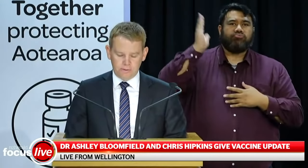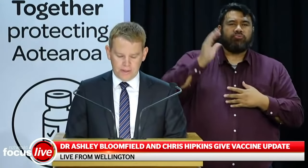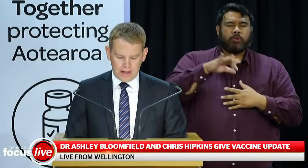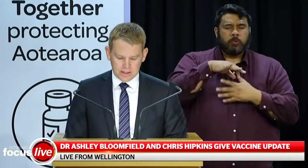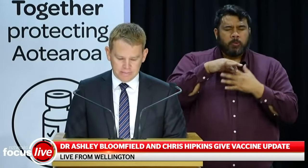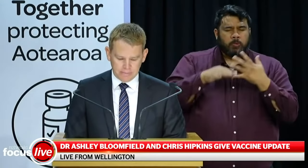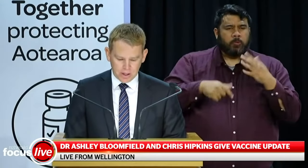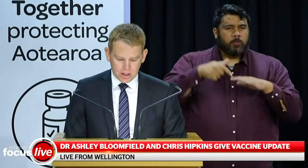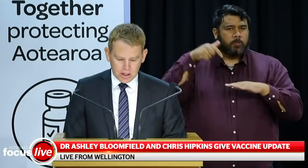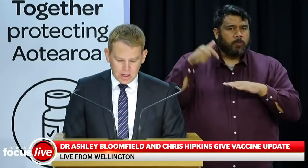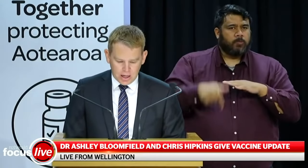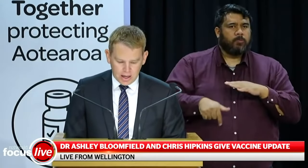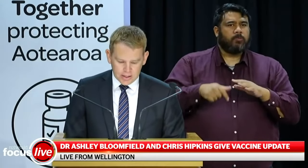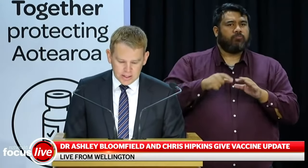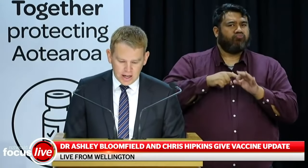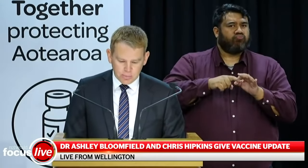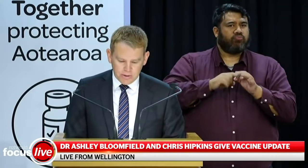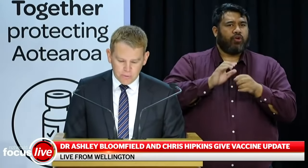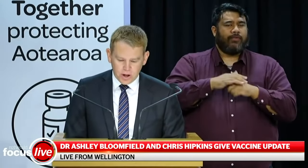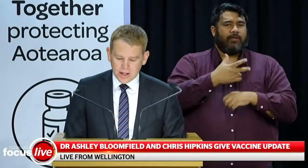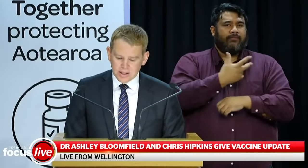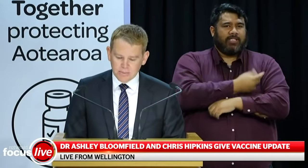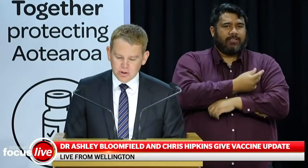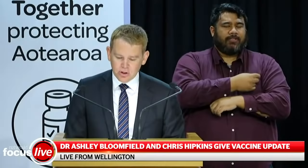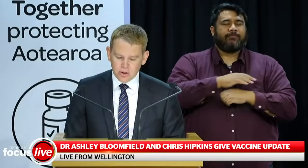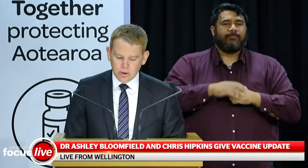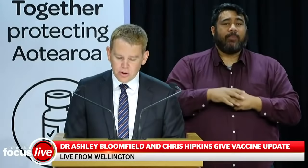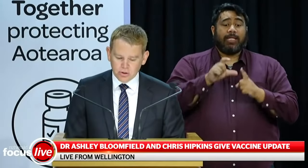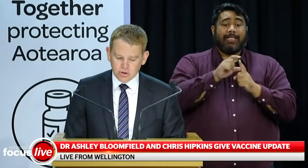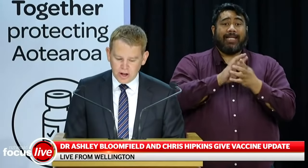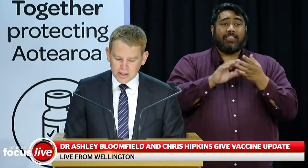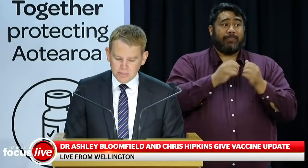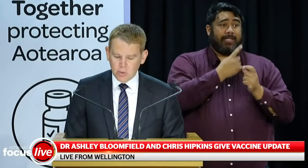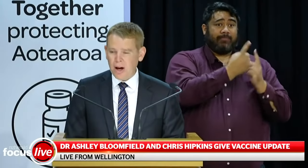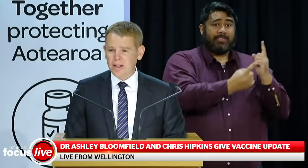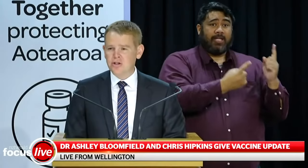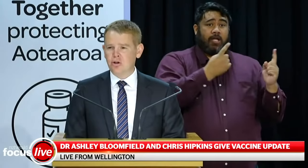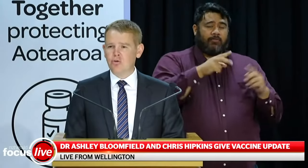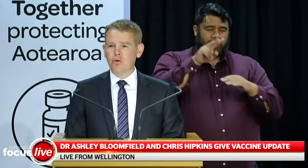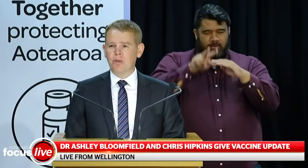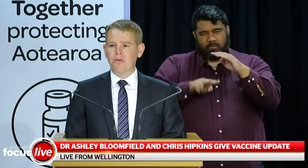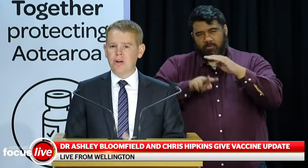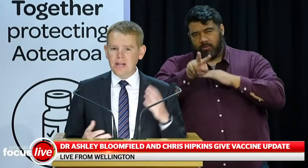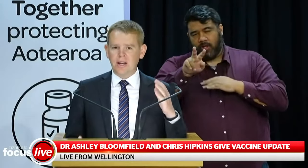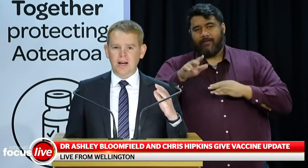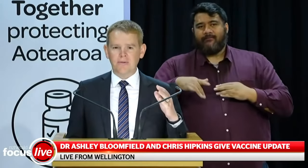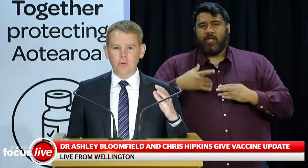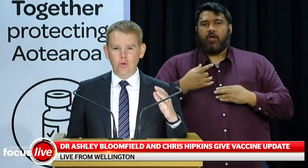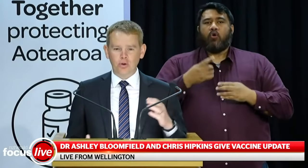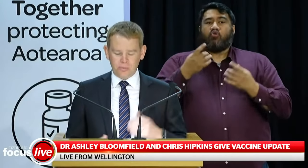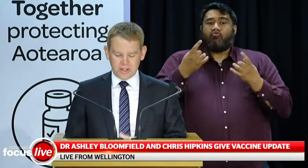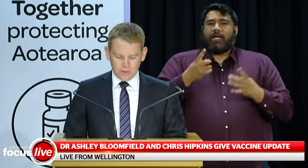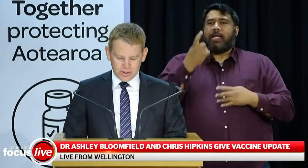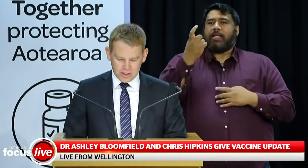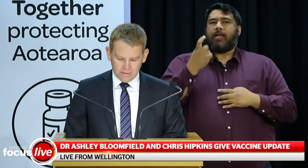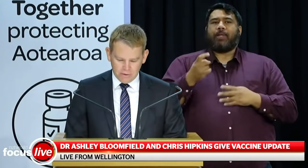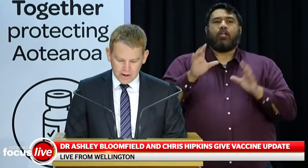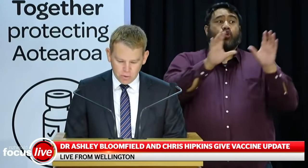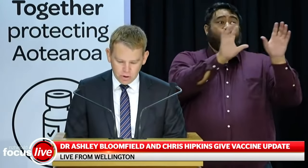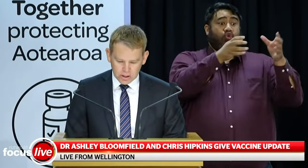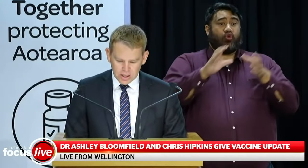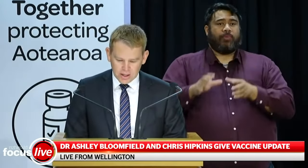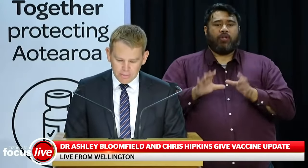detail of that. The DHB forecast numbers show that we're on track to be well into Group 3 in our 4-group